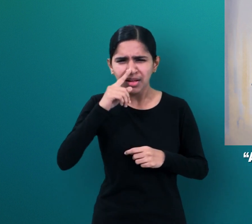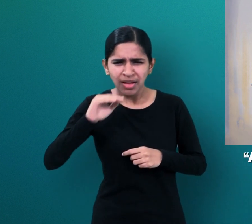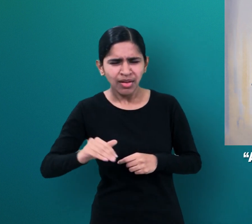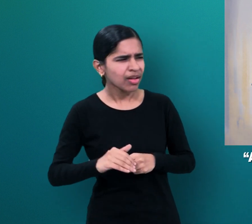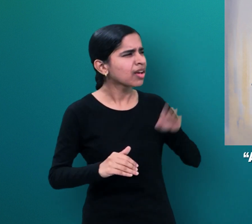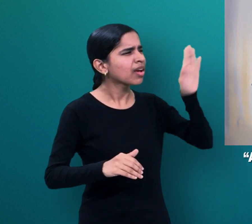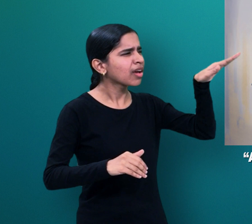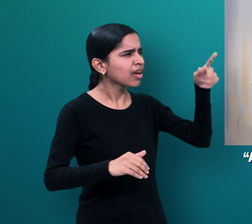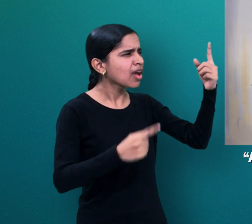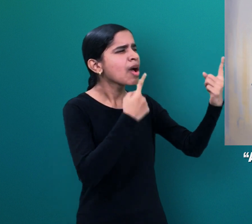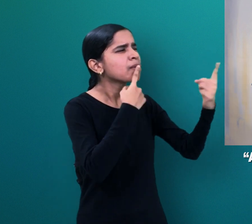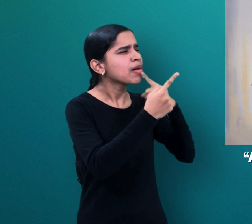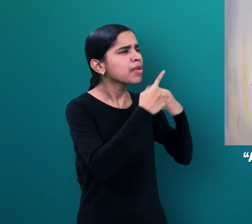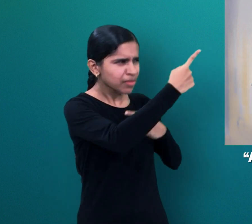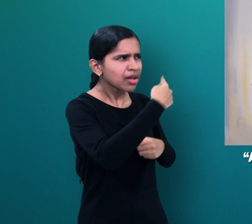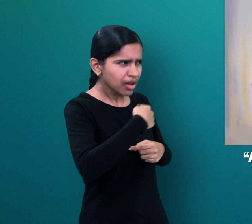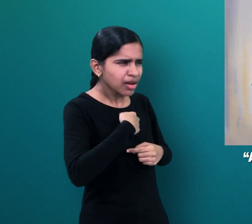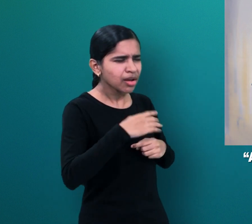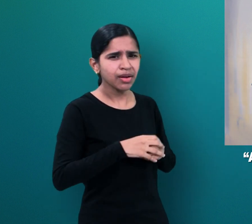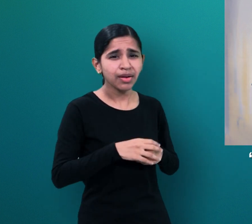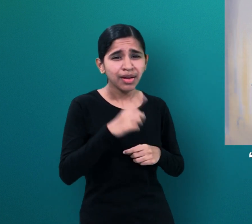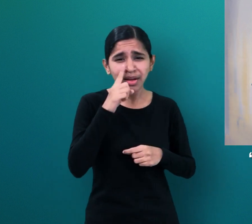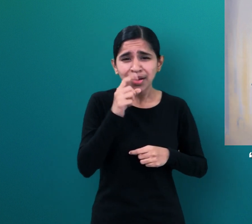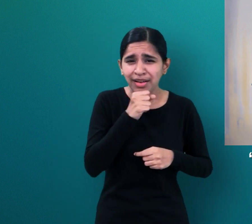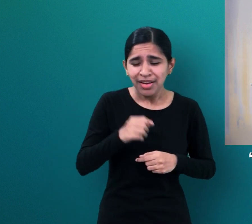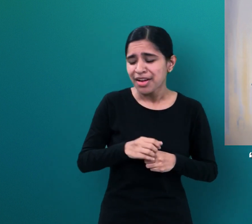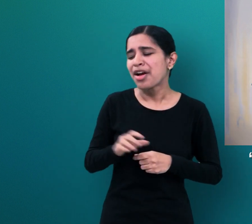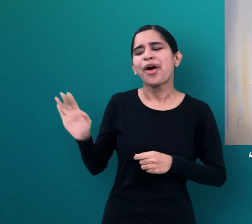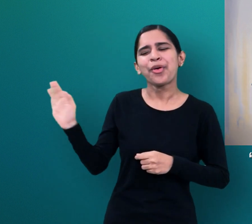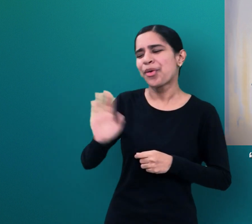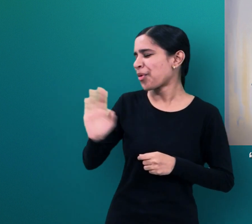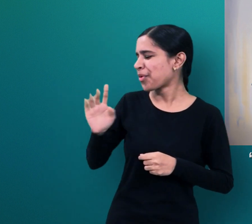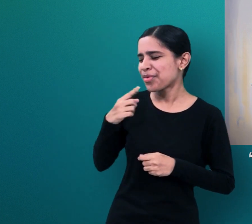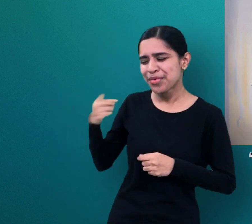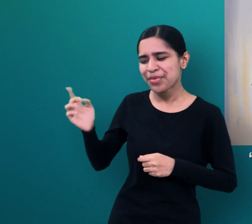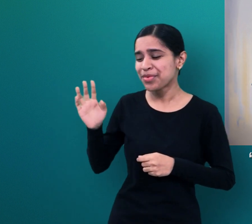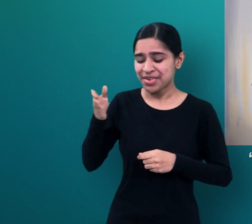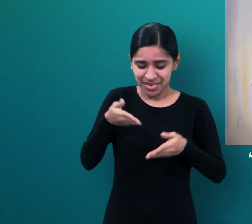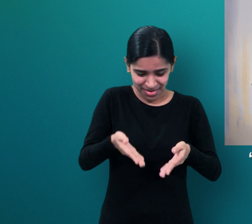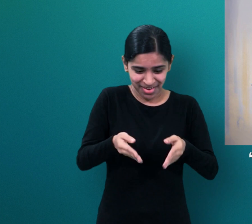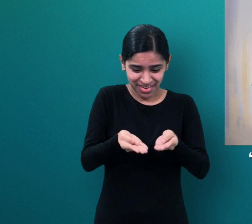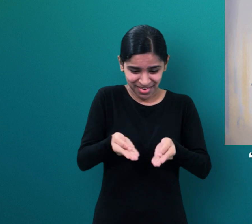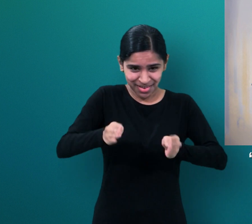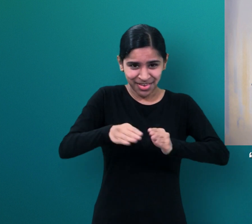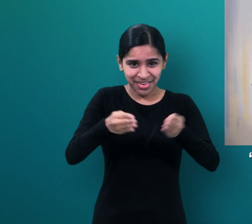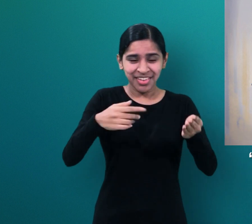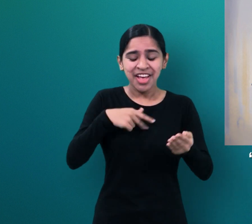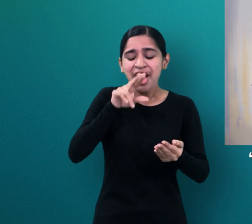"Are you talking to me, Ambi?" she asked. "No, little Aski, I'm talking to the Dilka," replied Ambi.